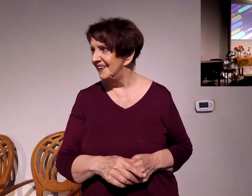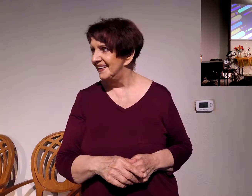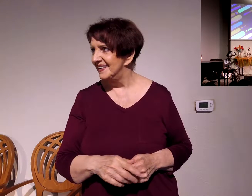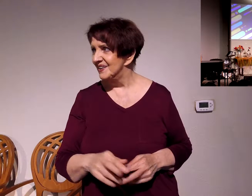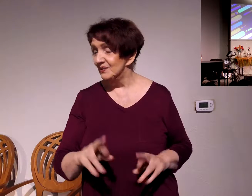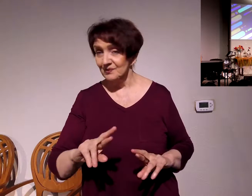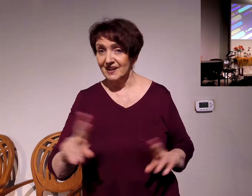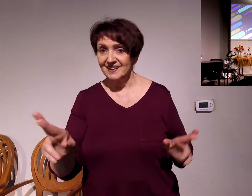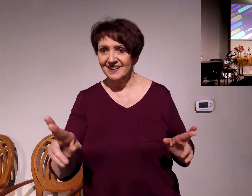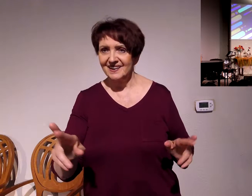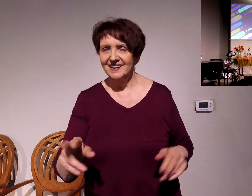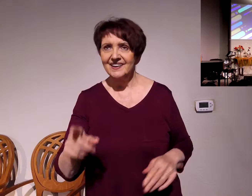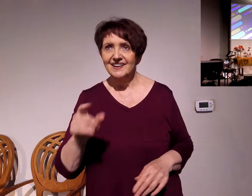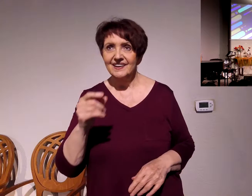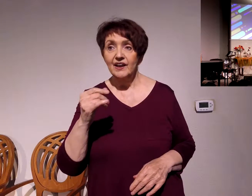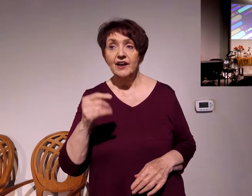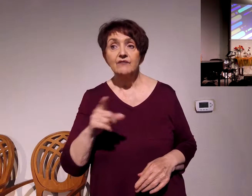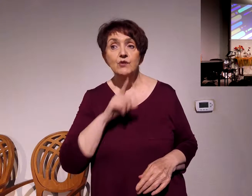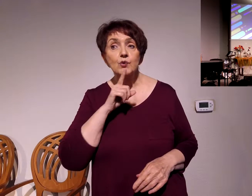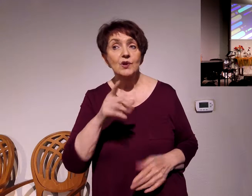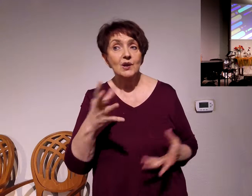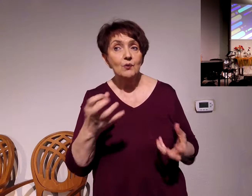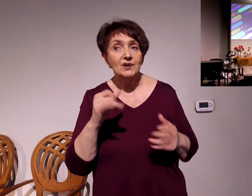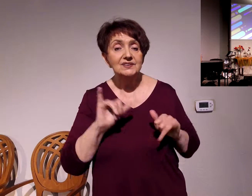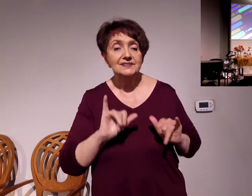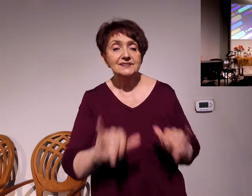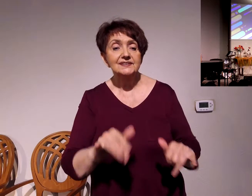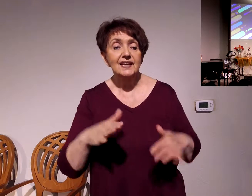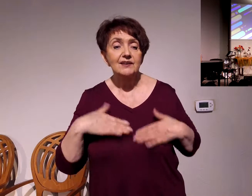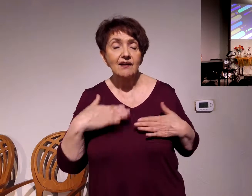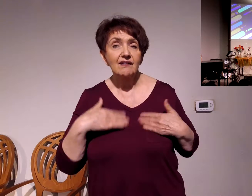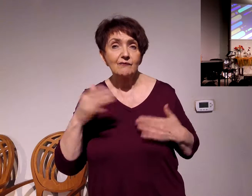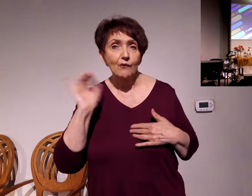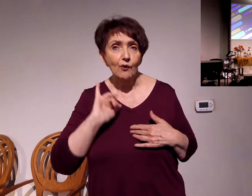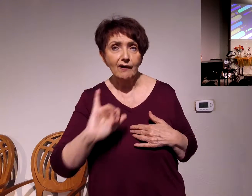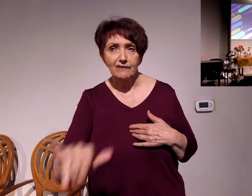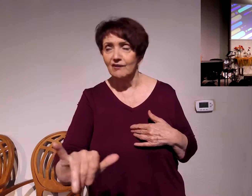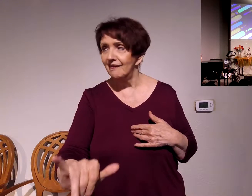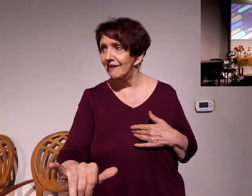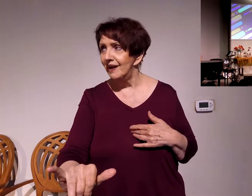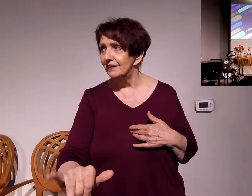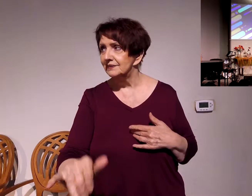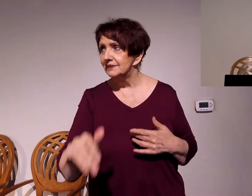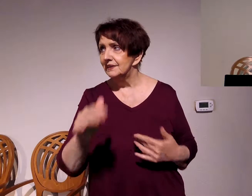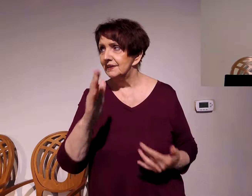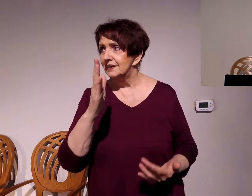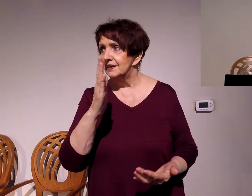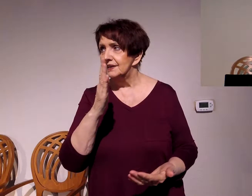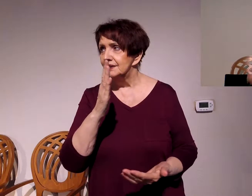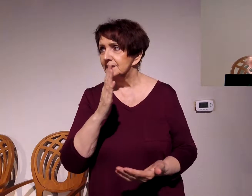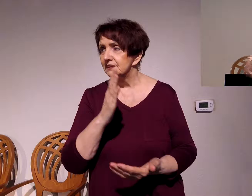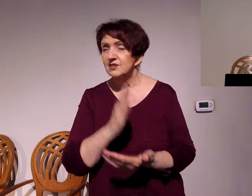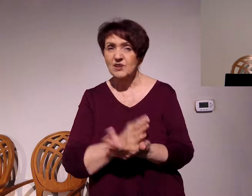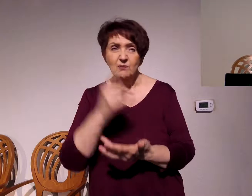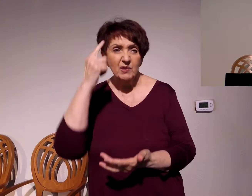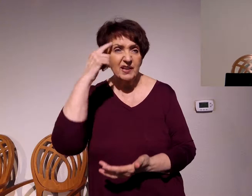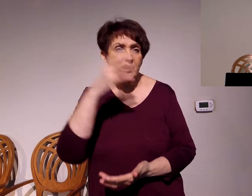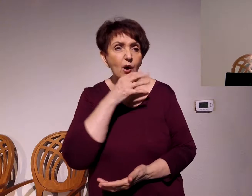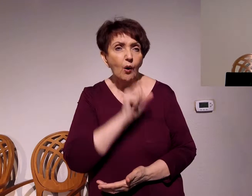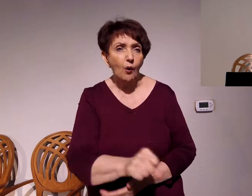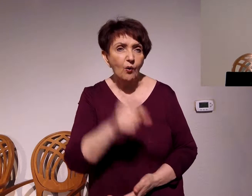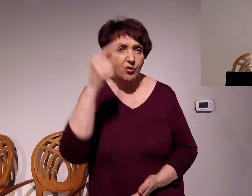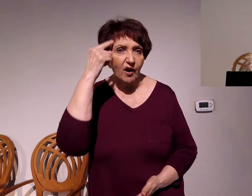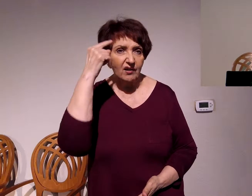Ready? You ready? If you really want to stay young forever, stop thinking old stop thinking old